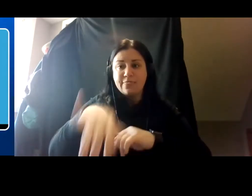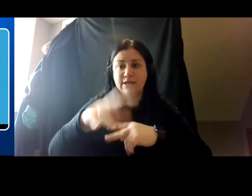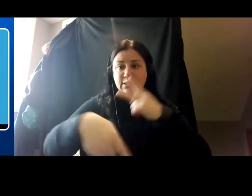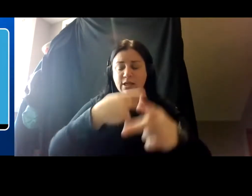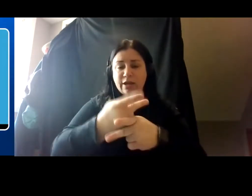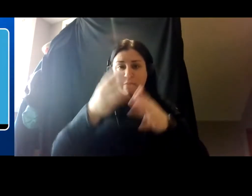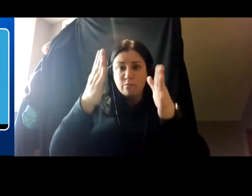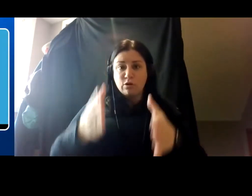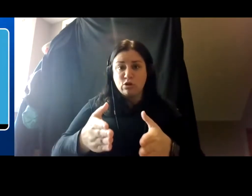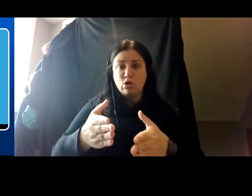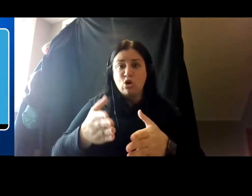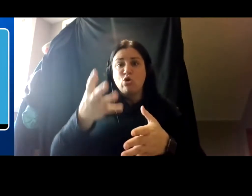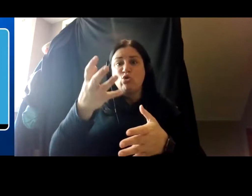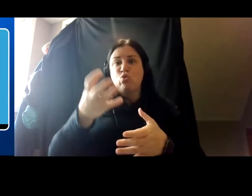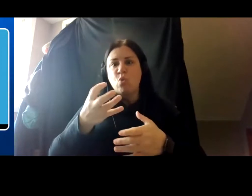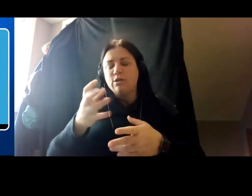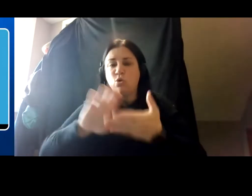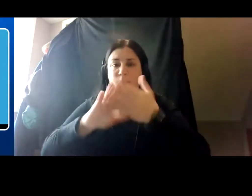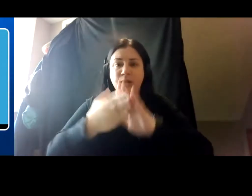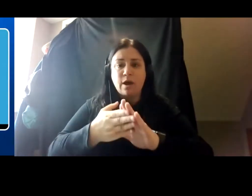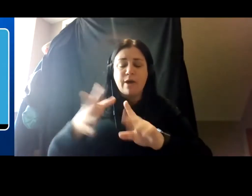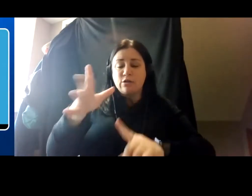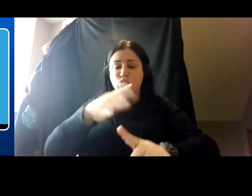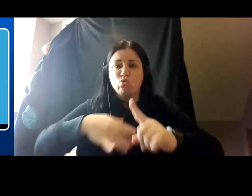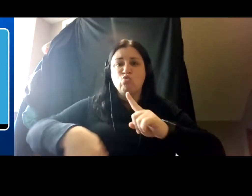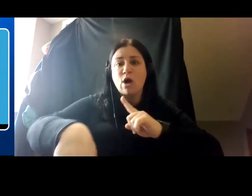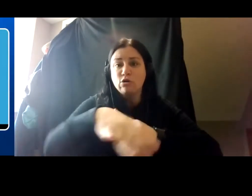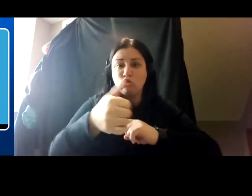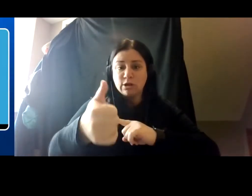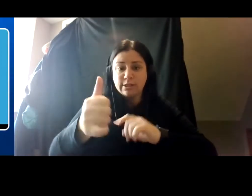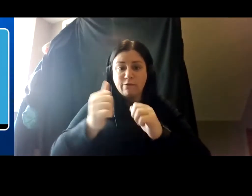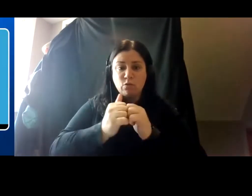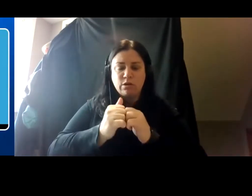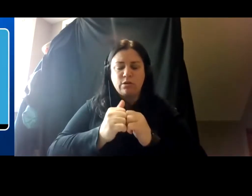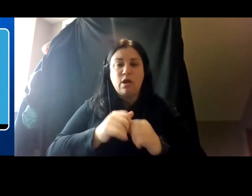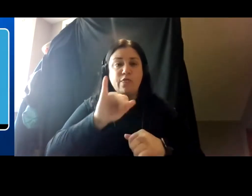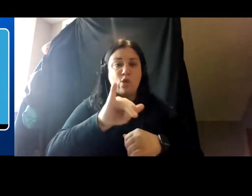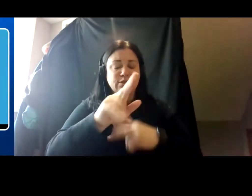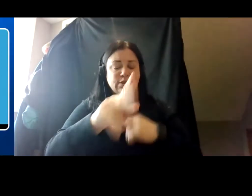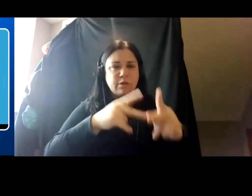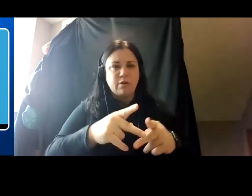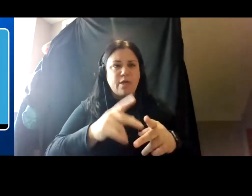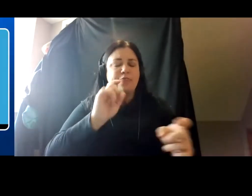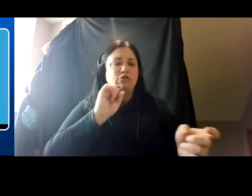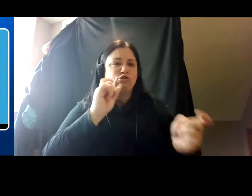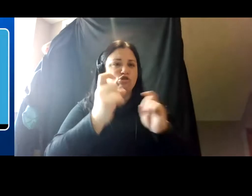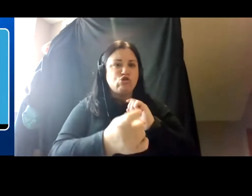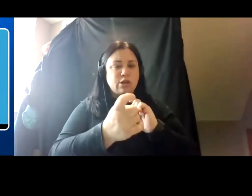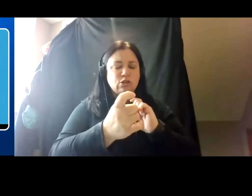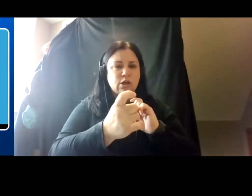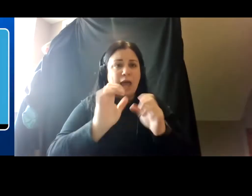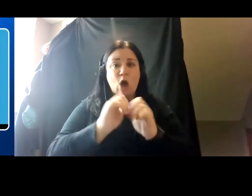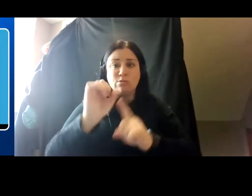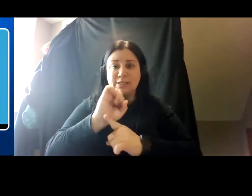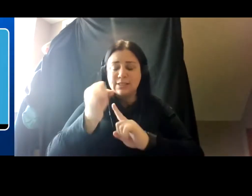that I hope you all strive to be and that you want to surround yourself with. Those are those influencers that are getting things done, that are changing the way society is.